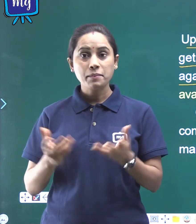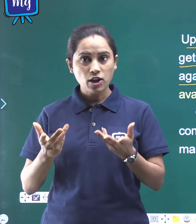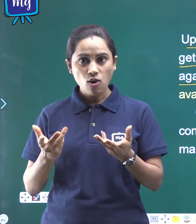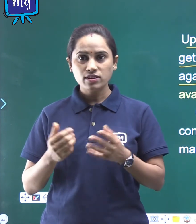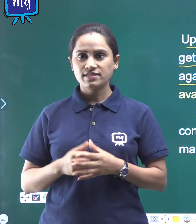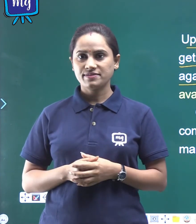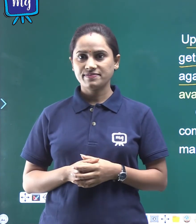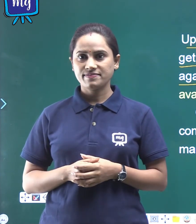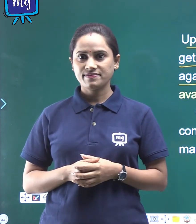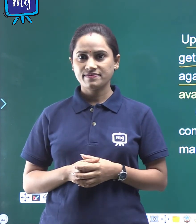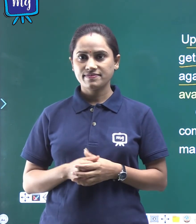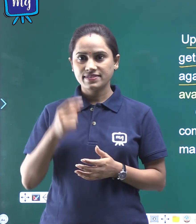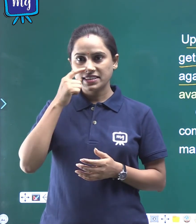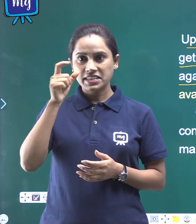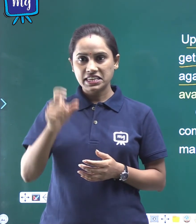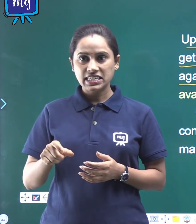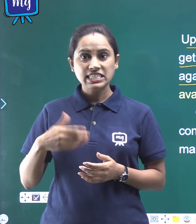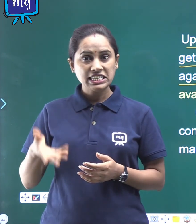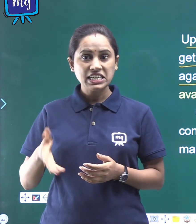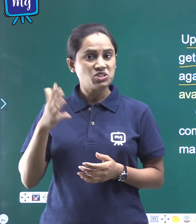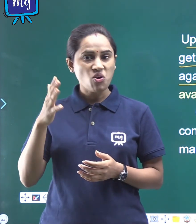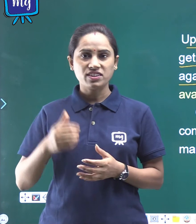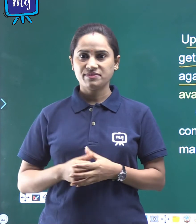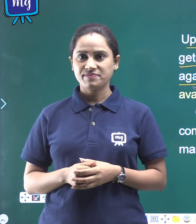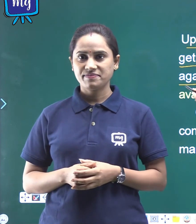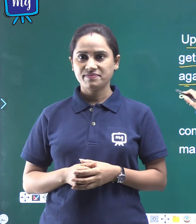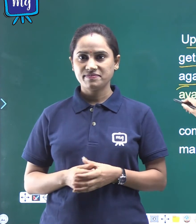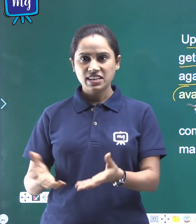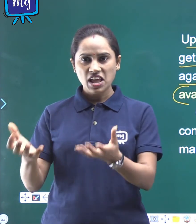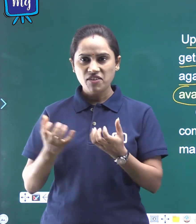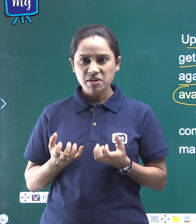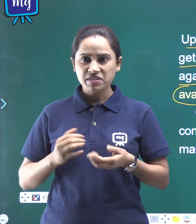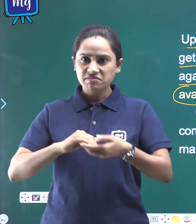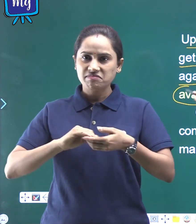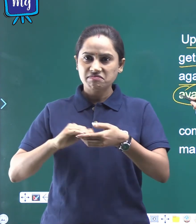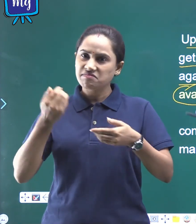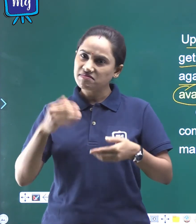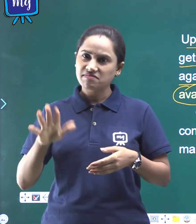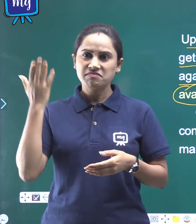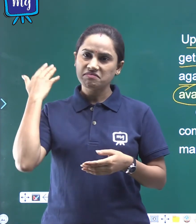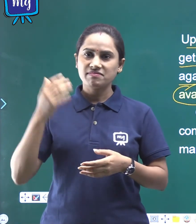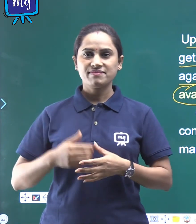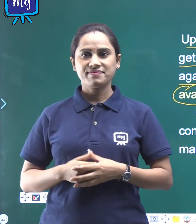because she is not available.